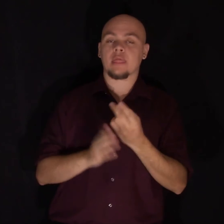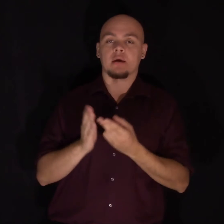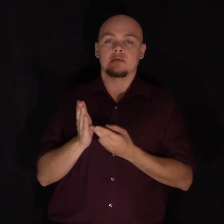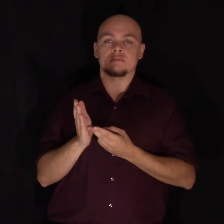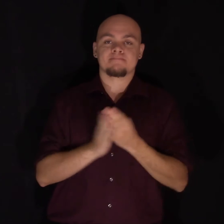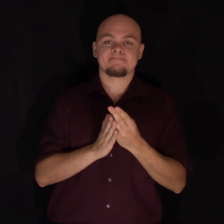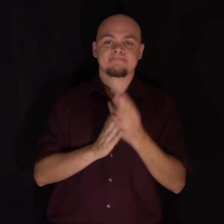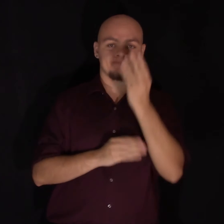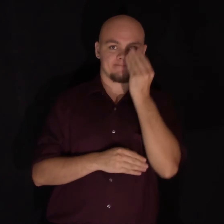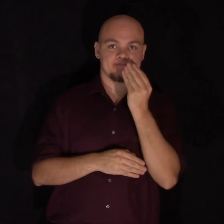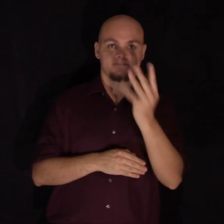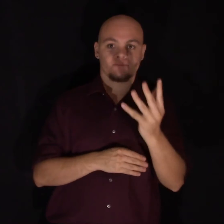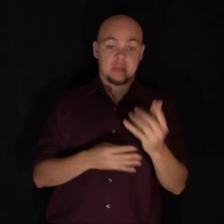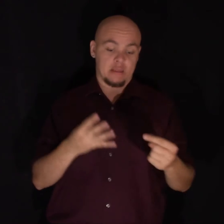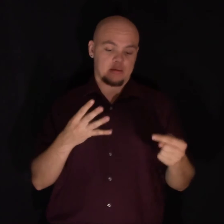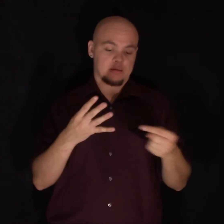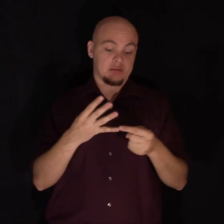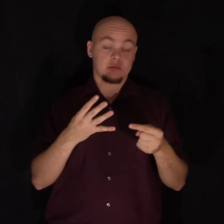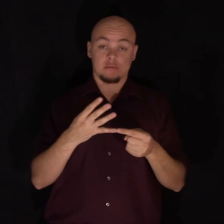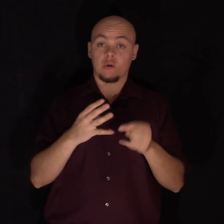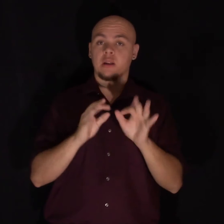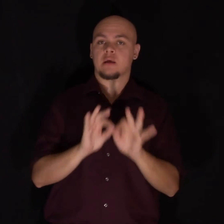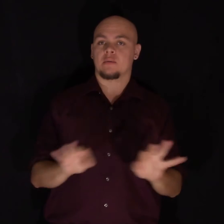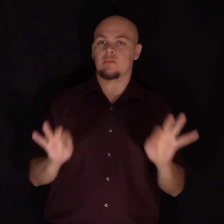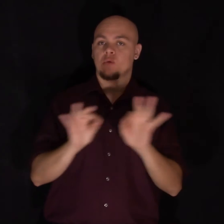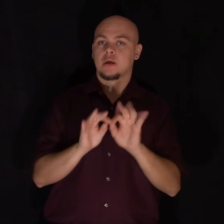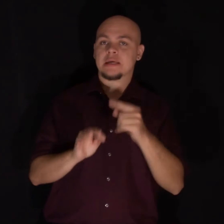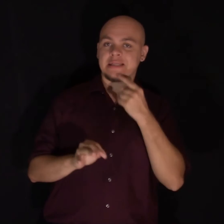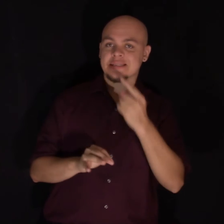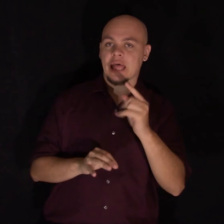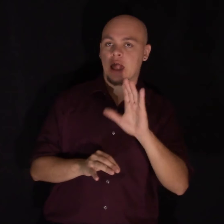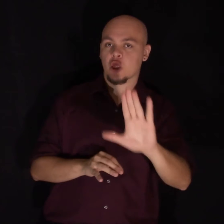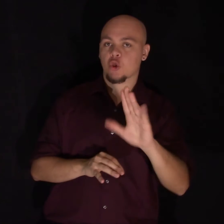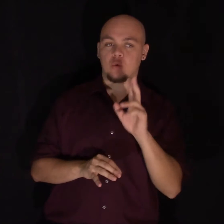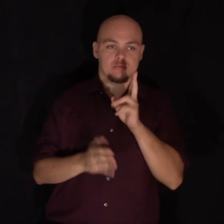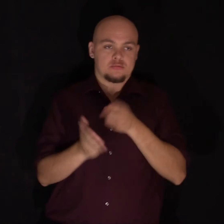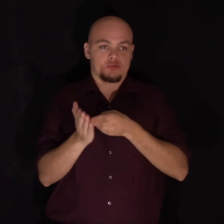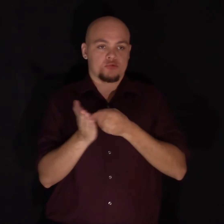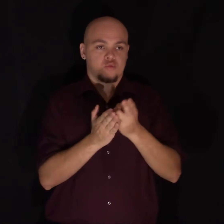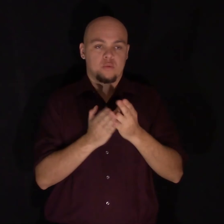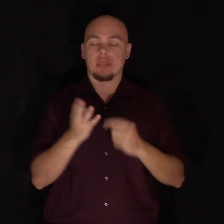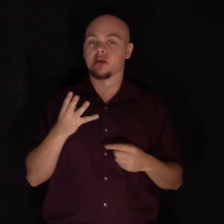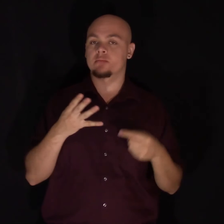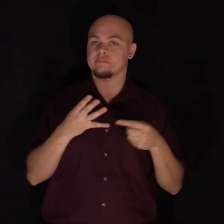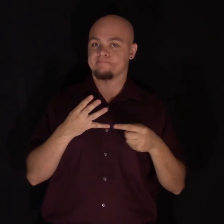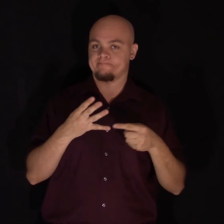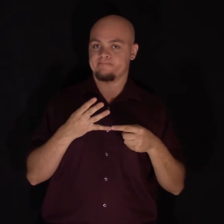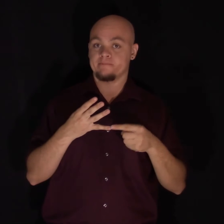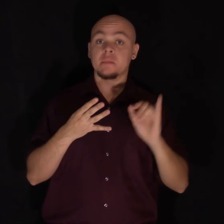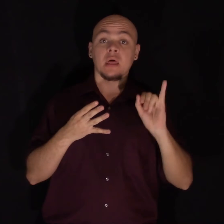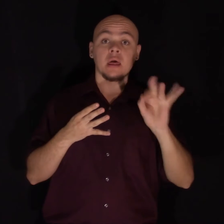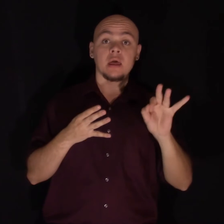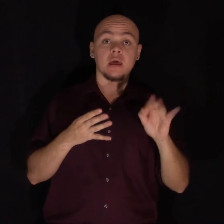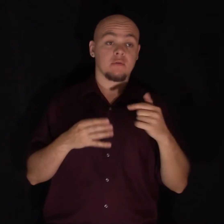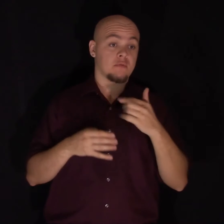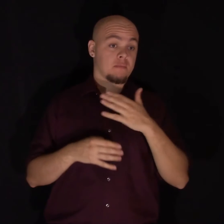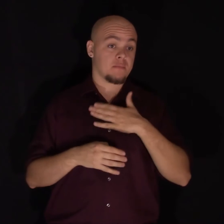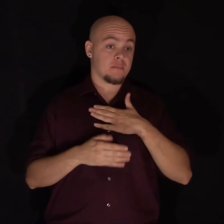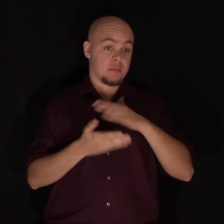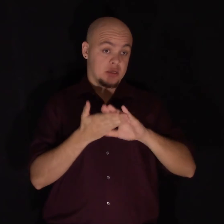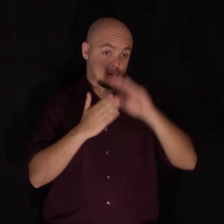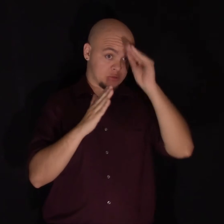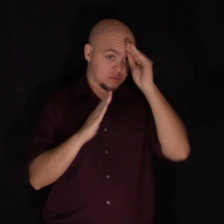myself thinking a lot about that last point, tell your truth. And I realized that if I was going to ask my students to speak